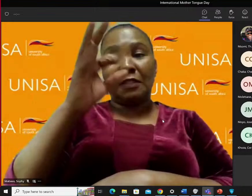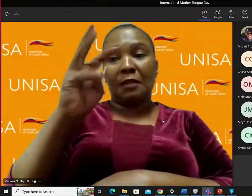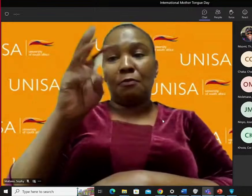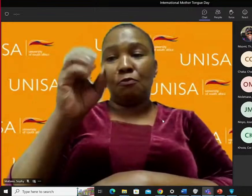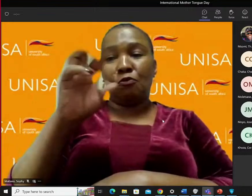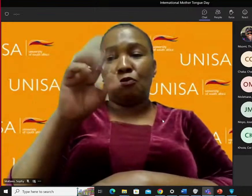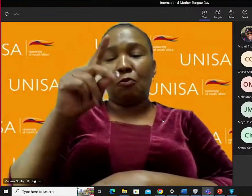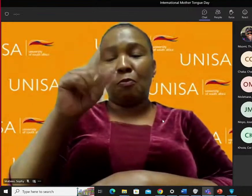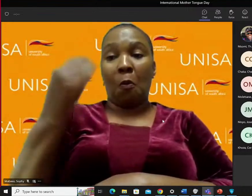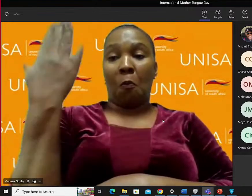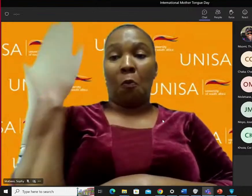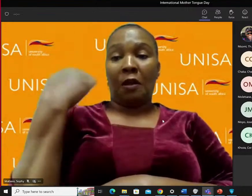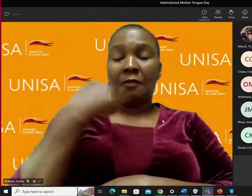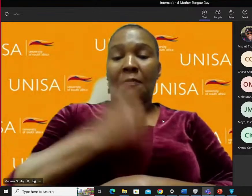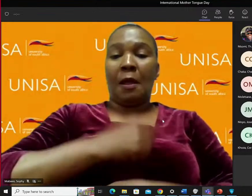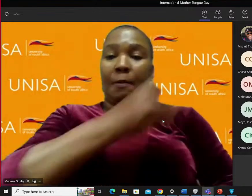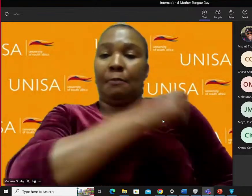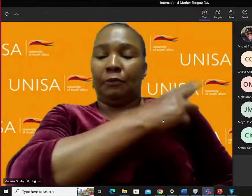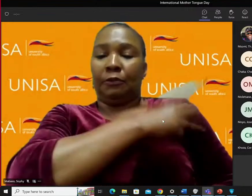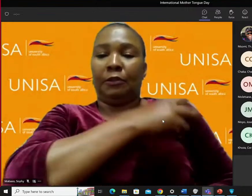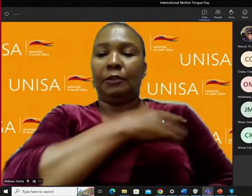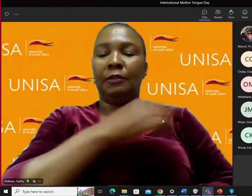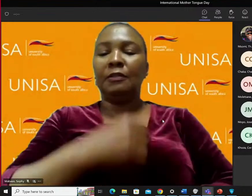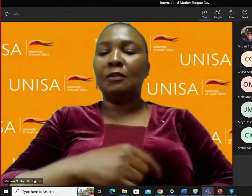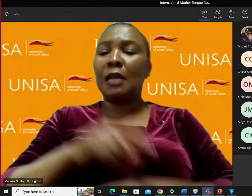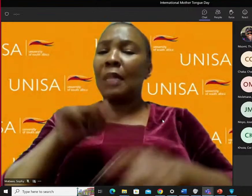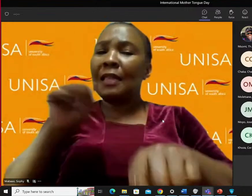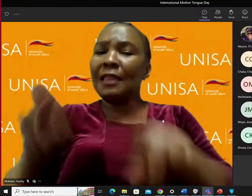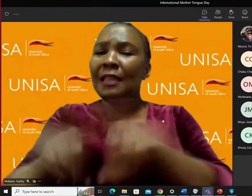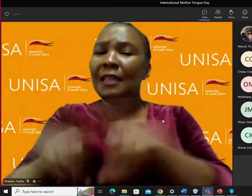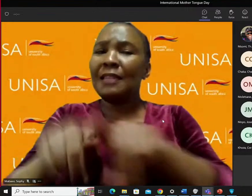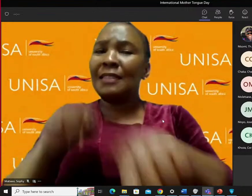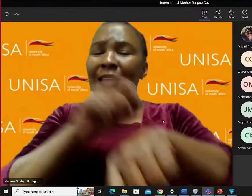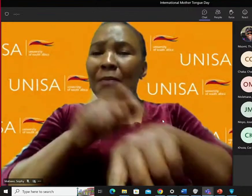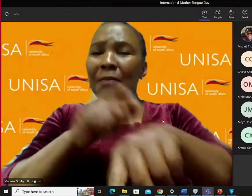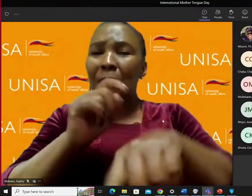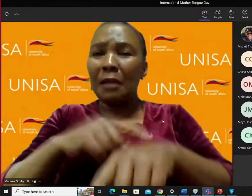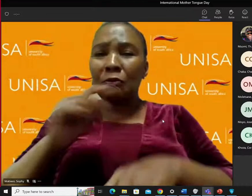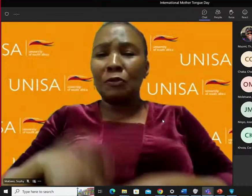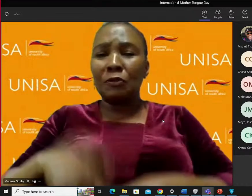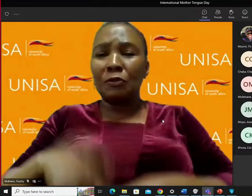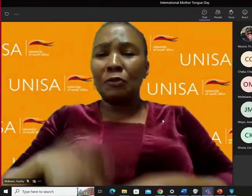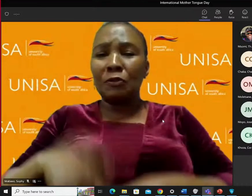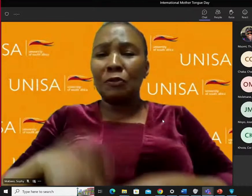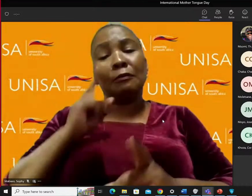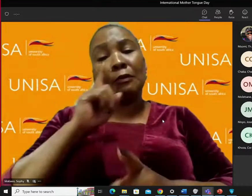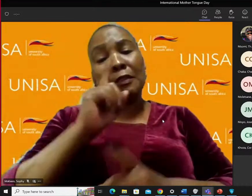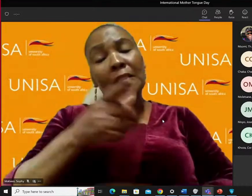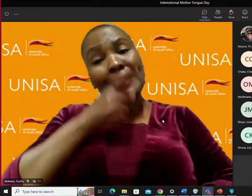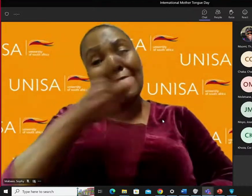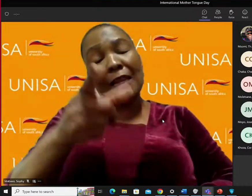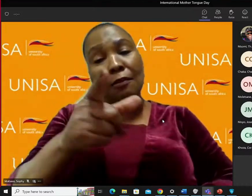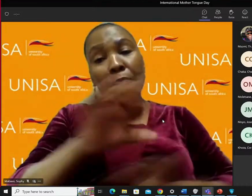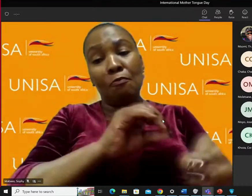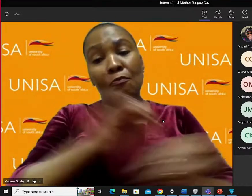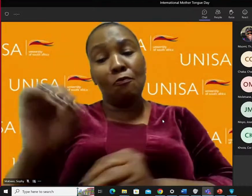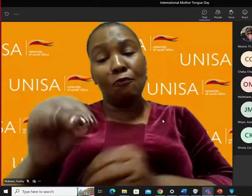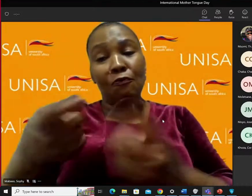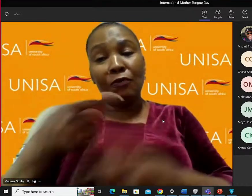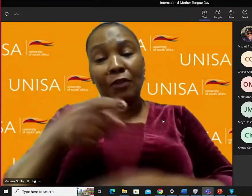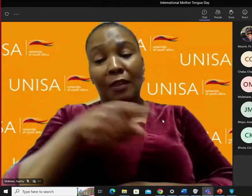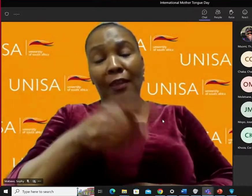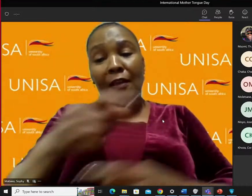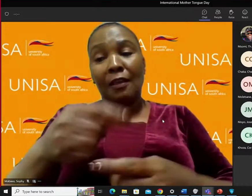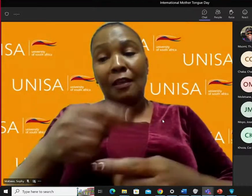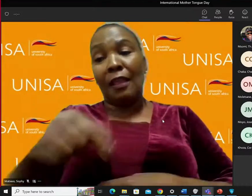and when she was my boss, I couldn't give her commands to say stand up, move here, and go there. But today, and she's